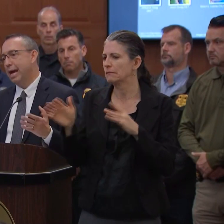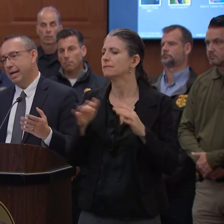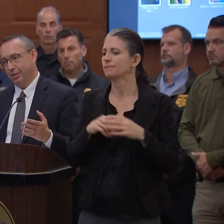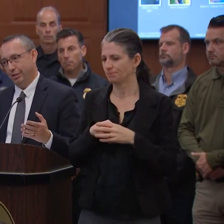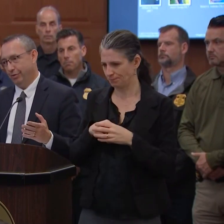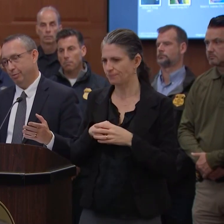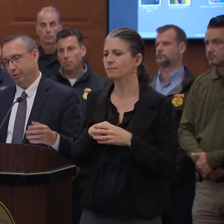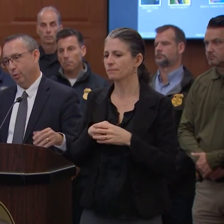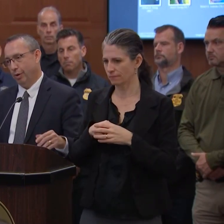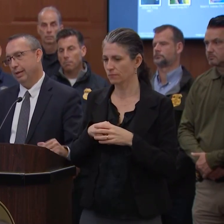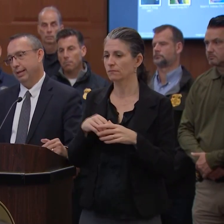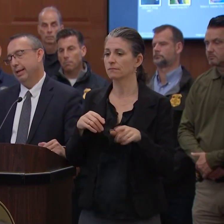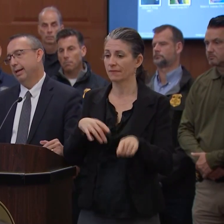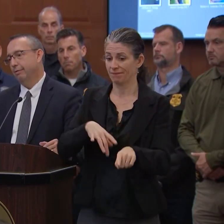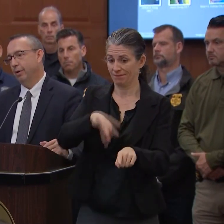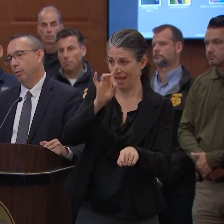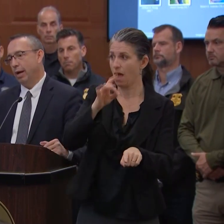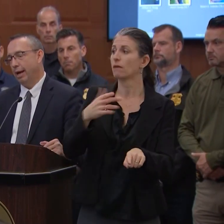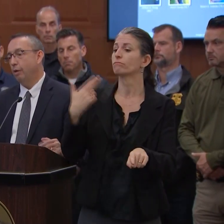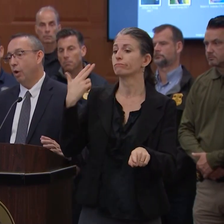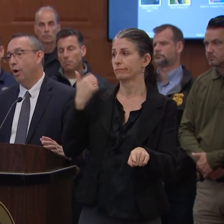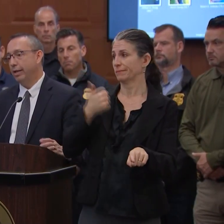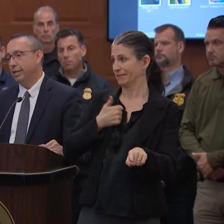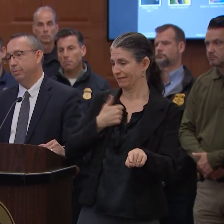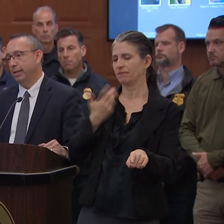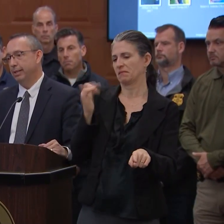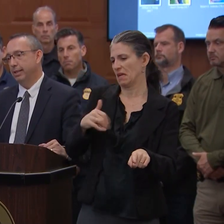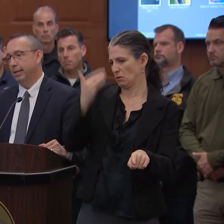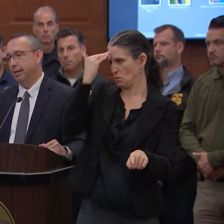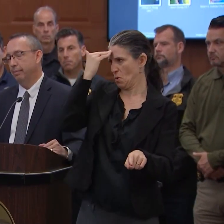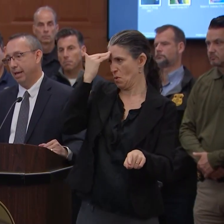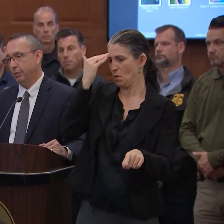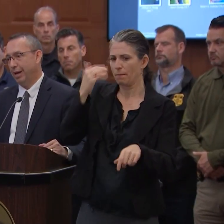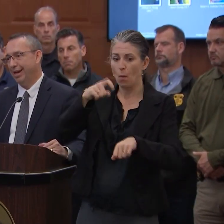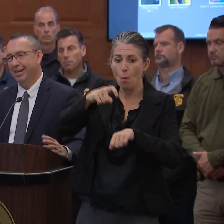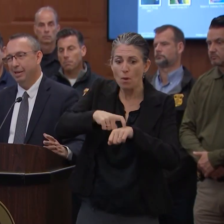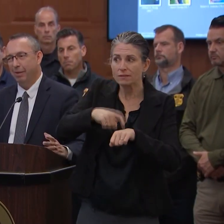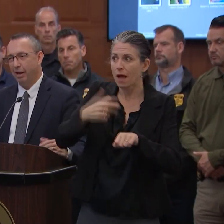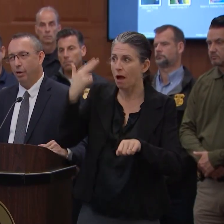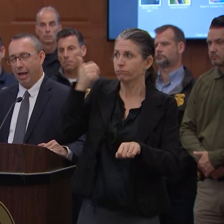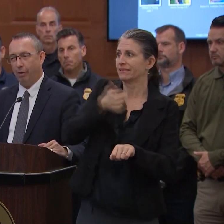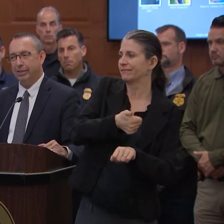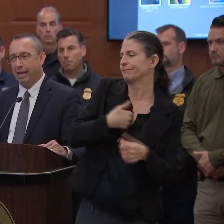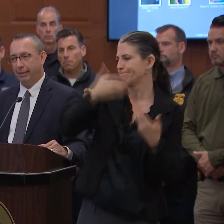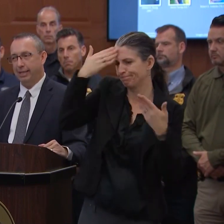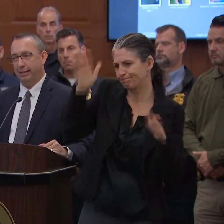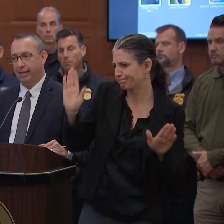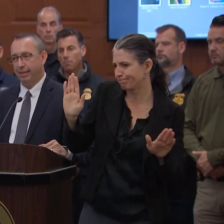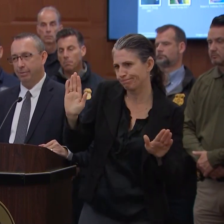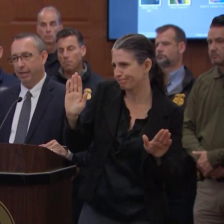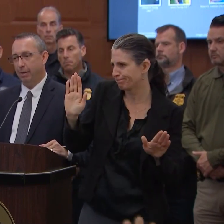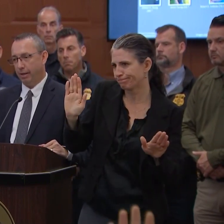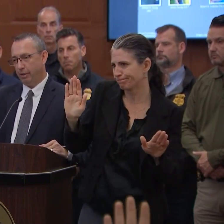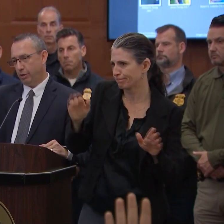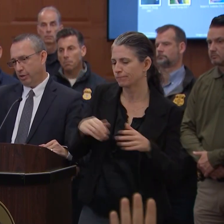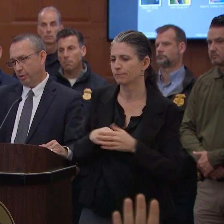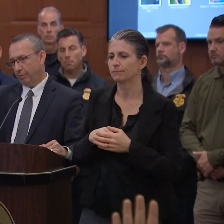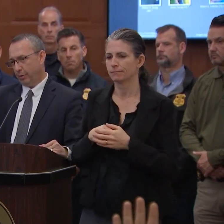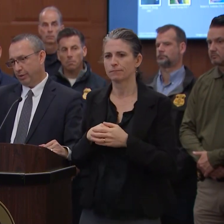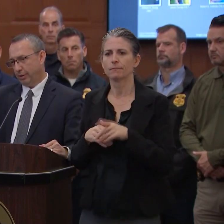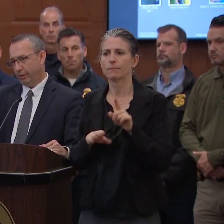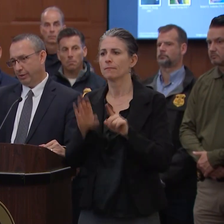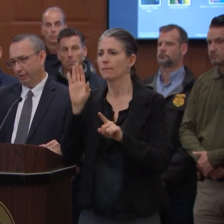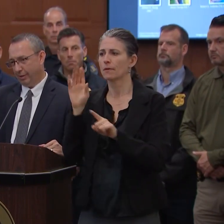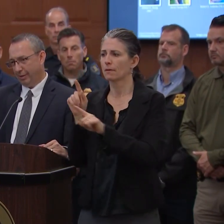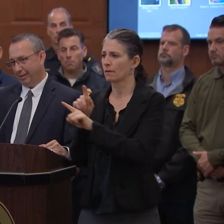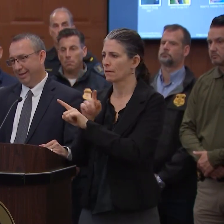give a range of some sort of how long he's been passed away, but I don't know how exactly tight that's going to be. But sir, did you have a